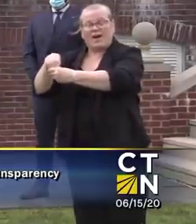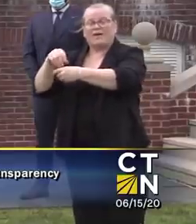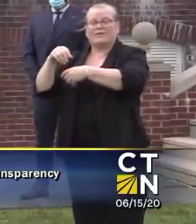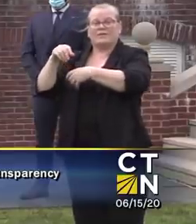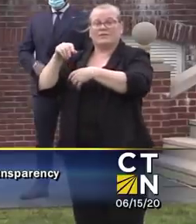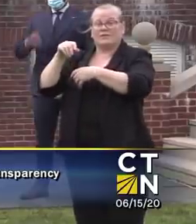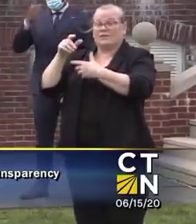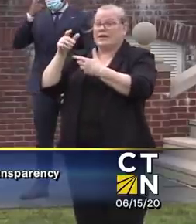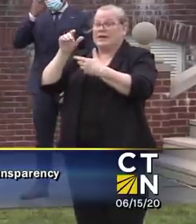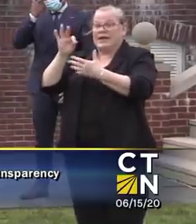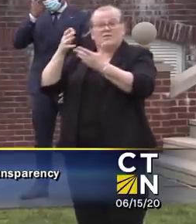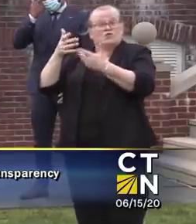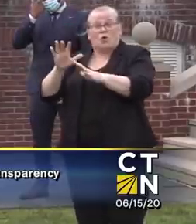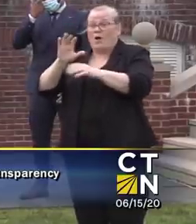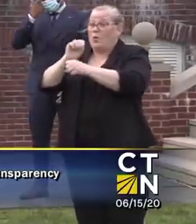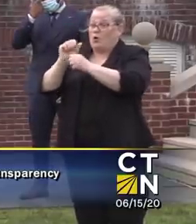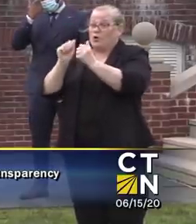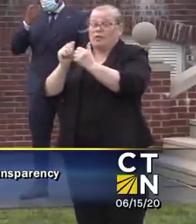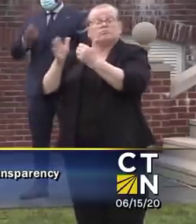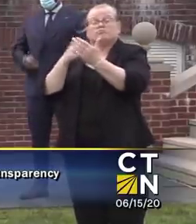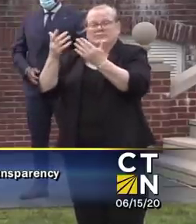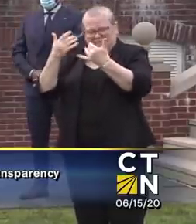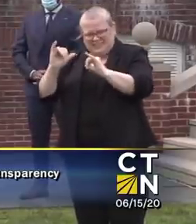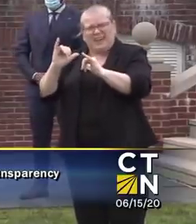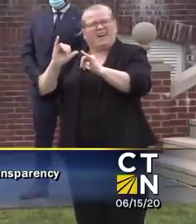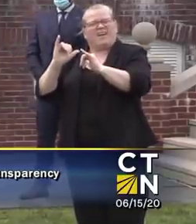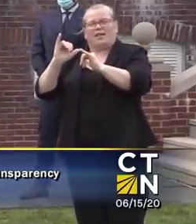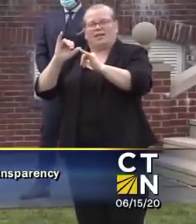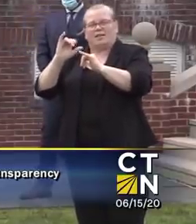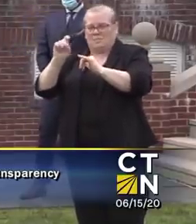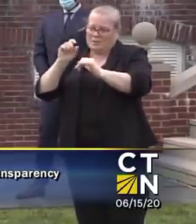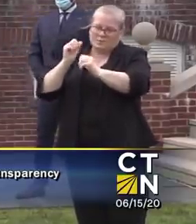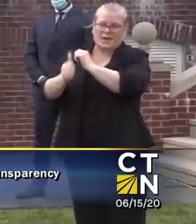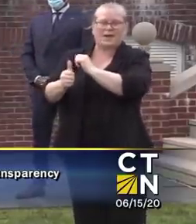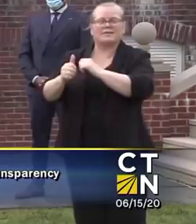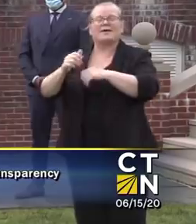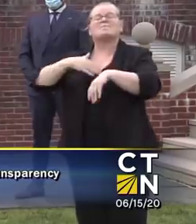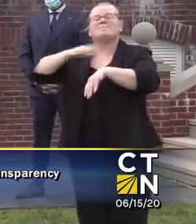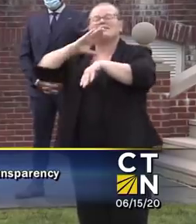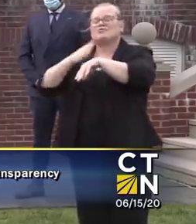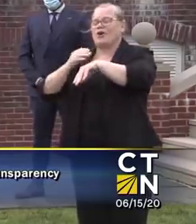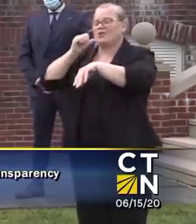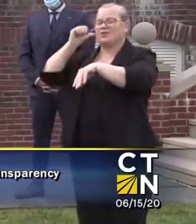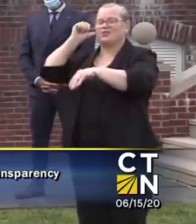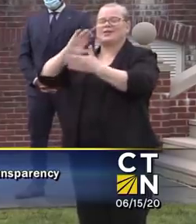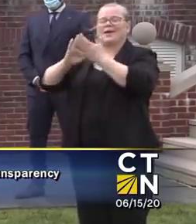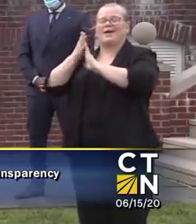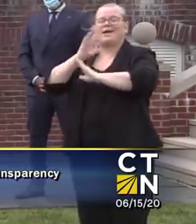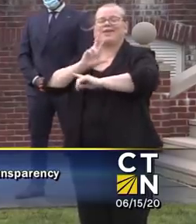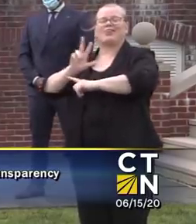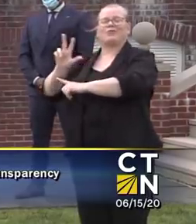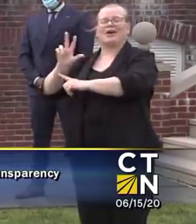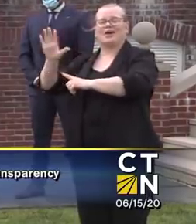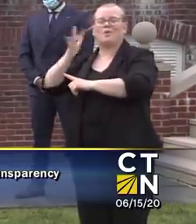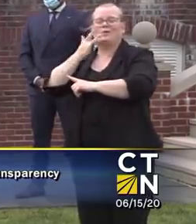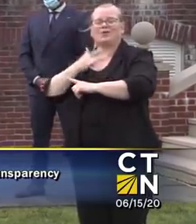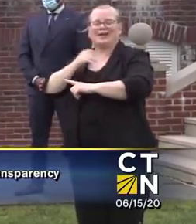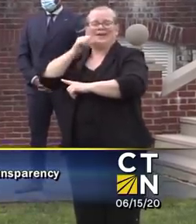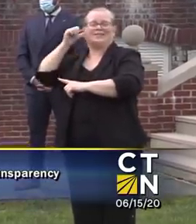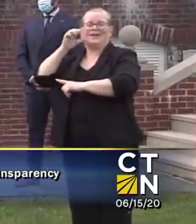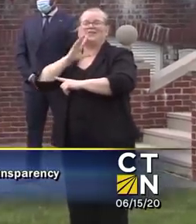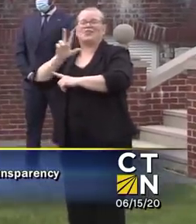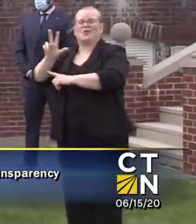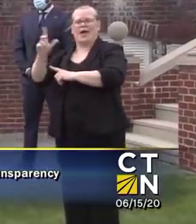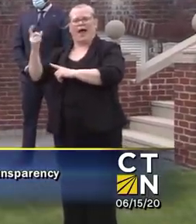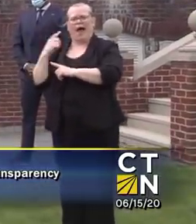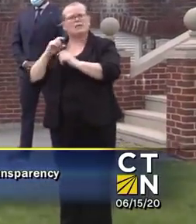still wondering, how do we get justice? She said that yesterday. She turned 3. So thanks again. On the diversity